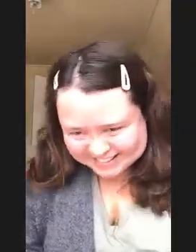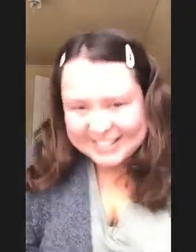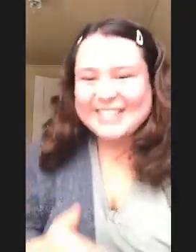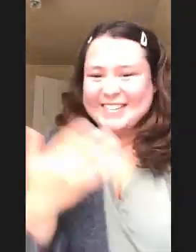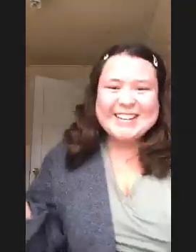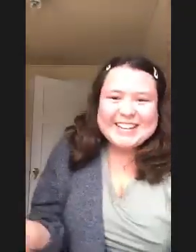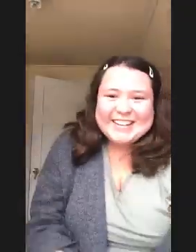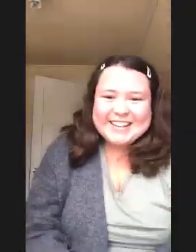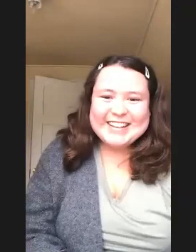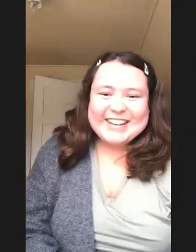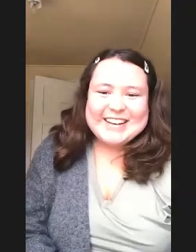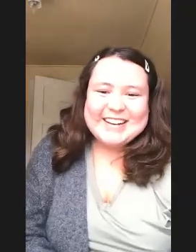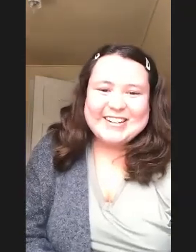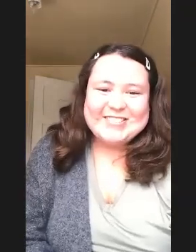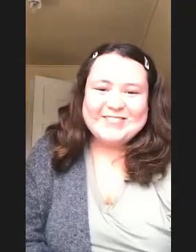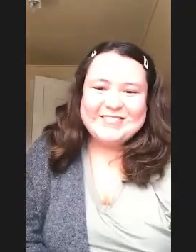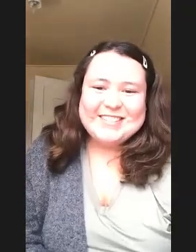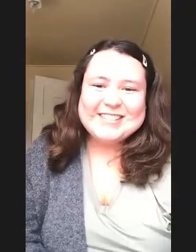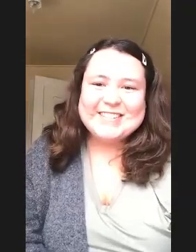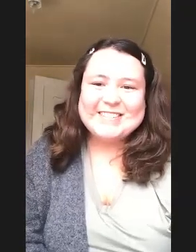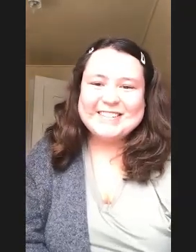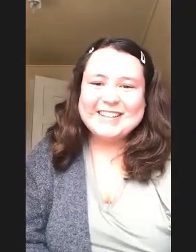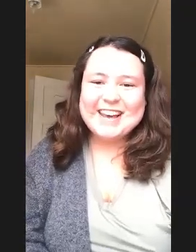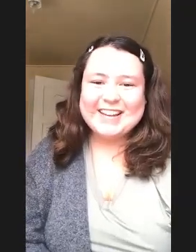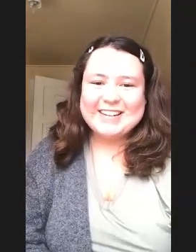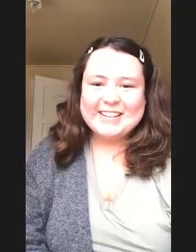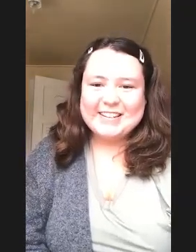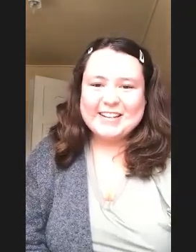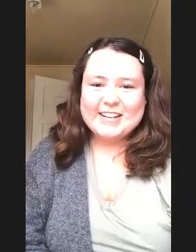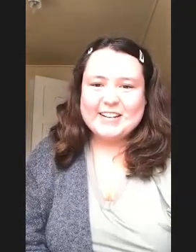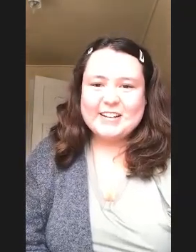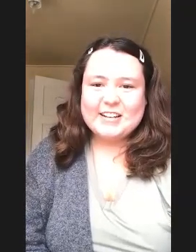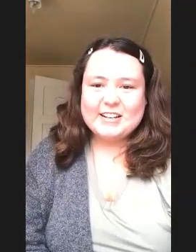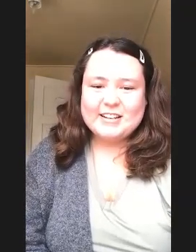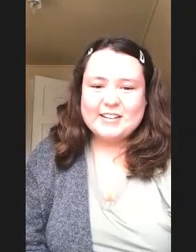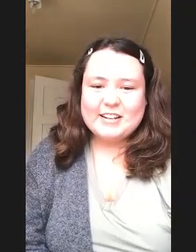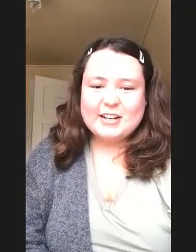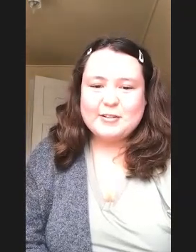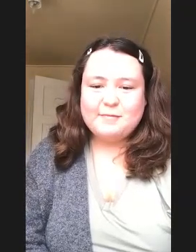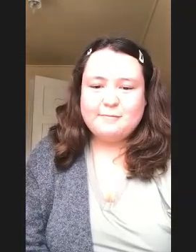you know. So yeah. Um,